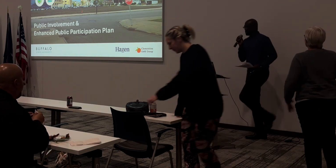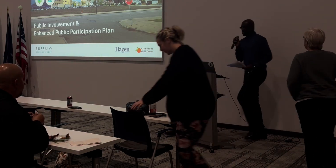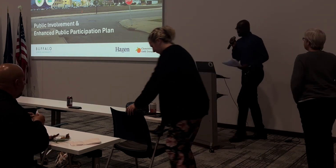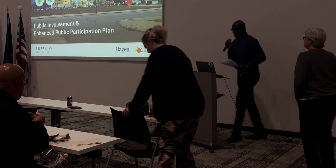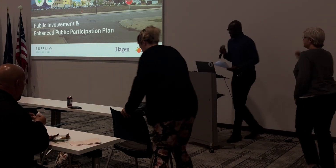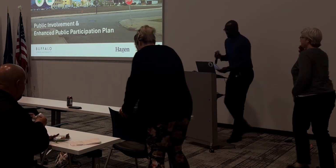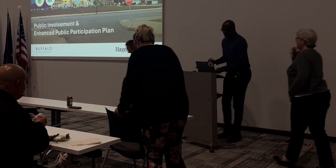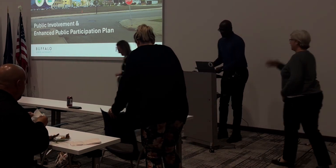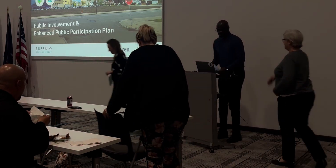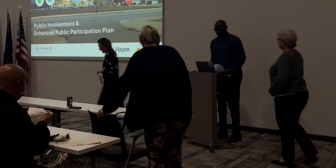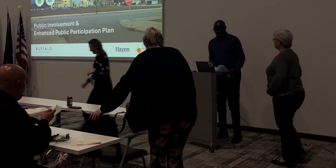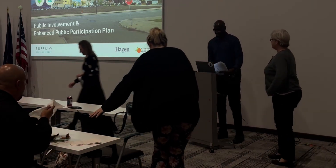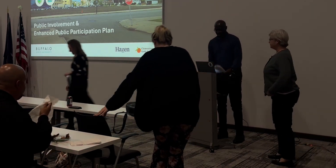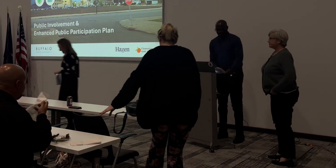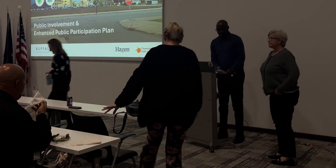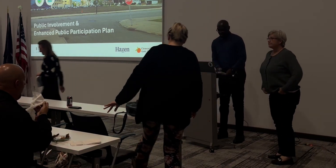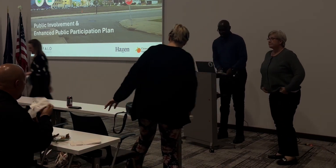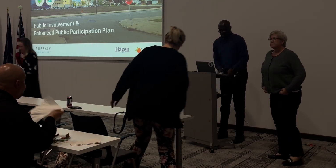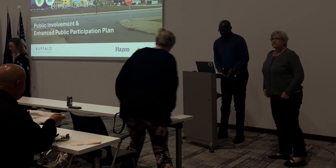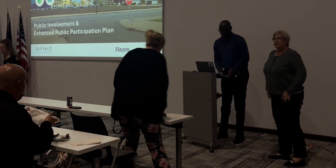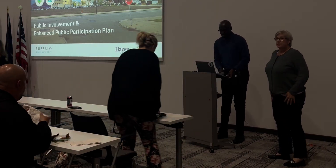Thanks, Rebecca.